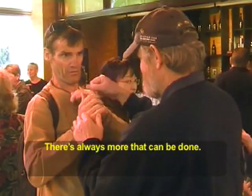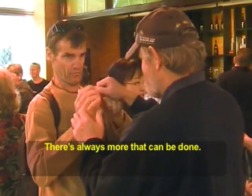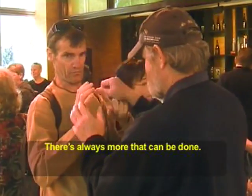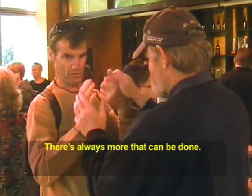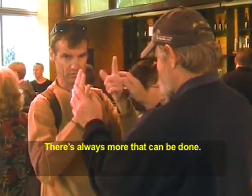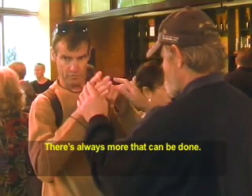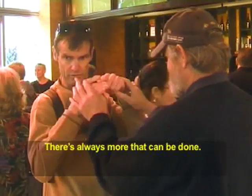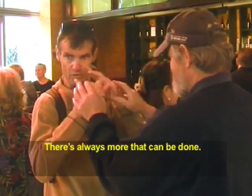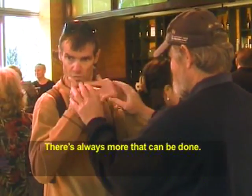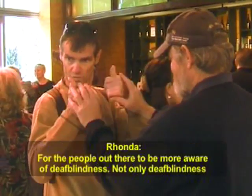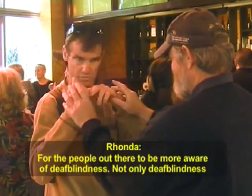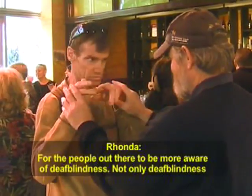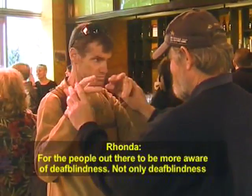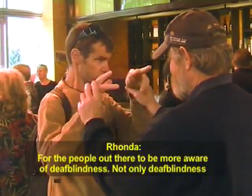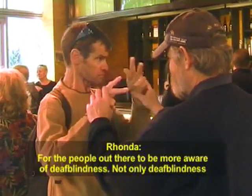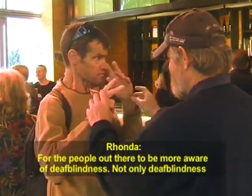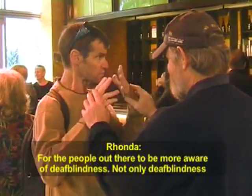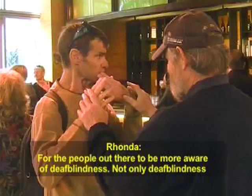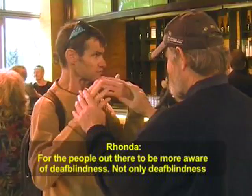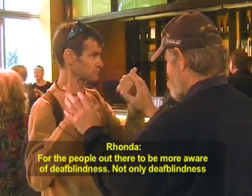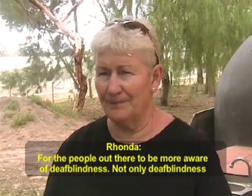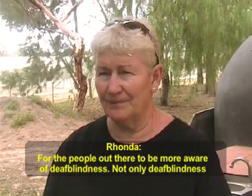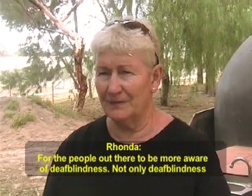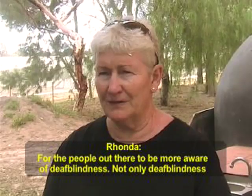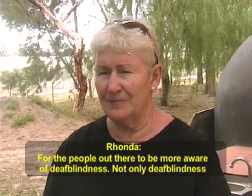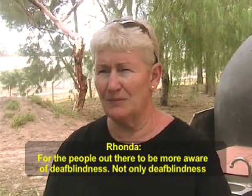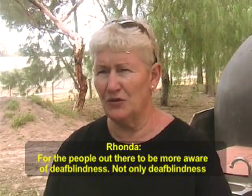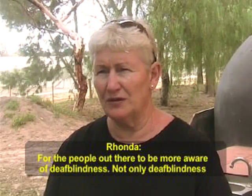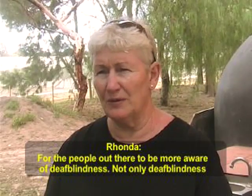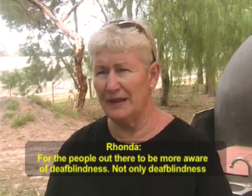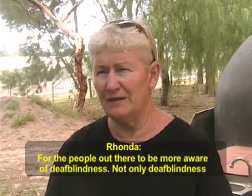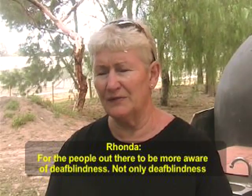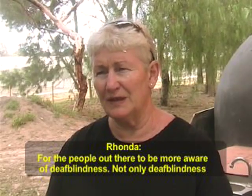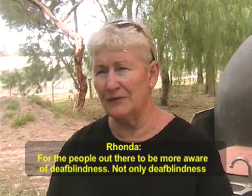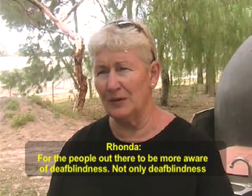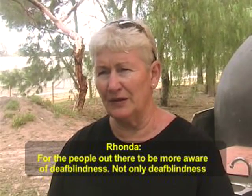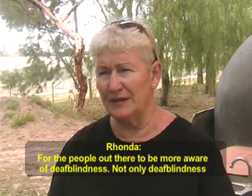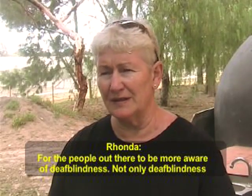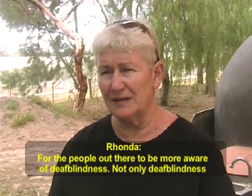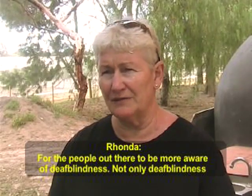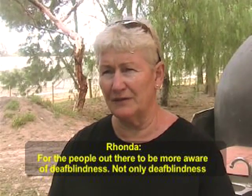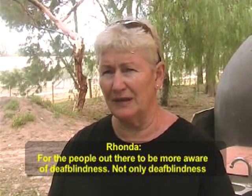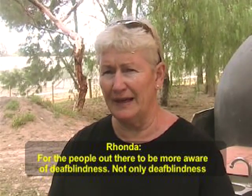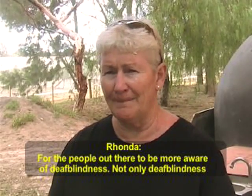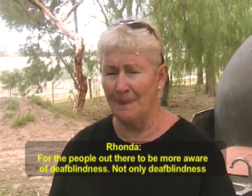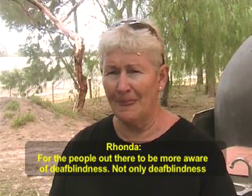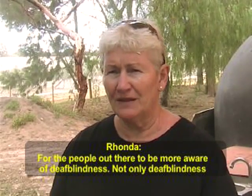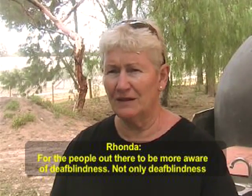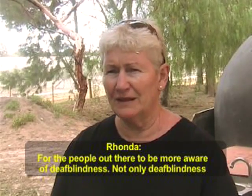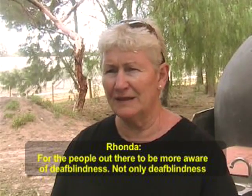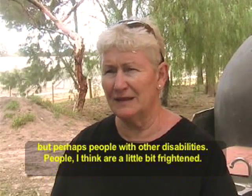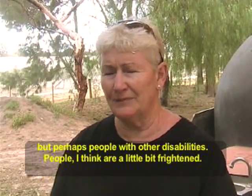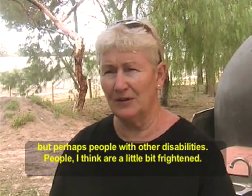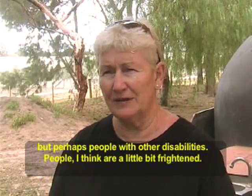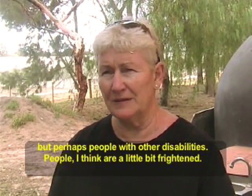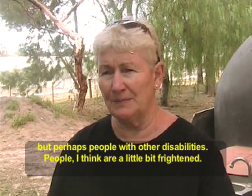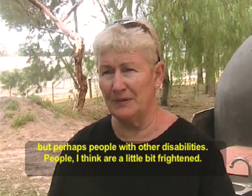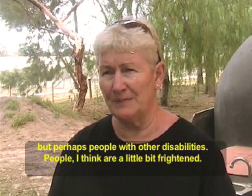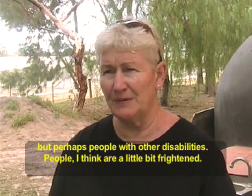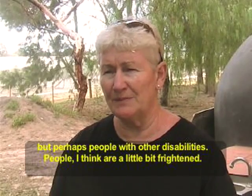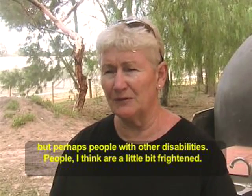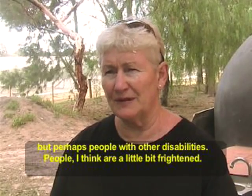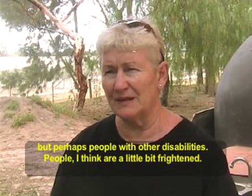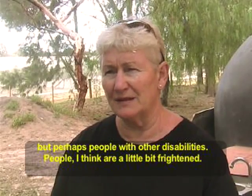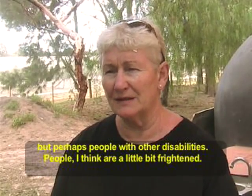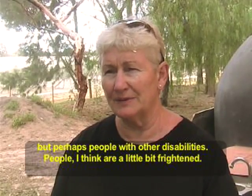always more that can be done. For the people out there to be more aware of deafblindness, not only deafblindness but